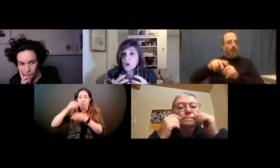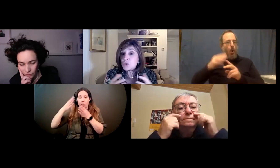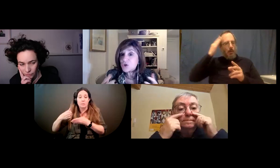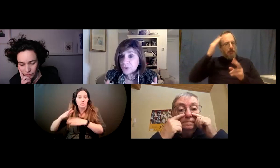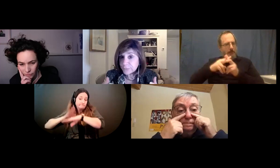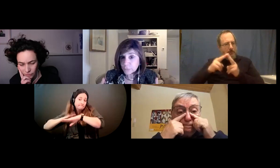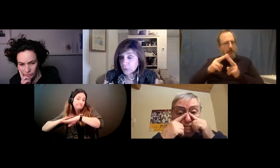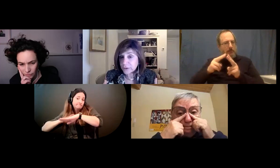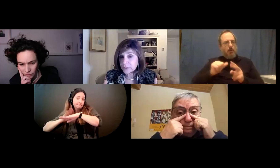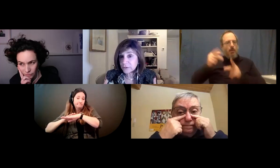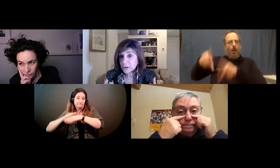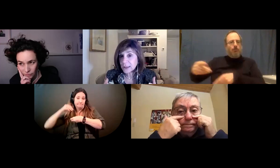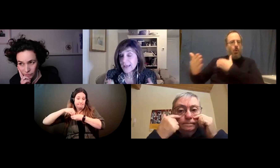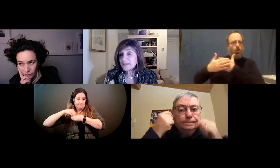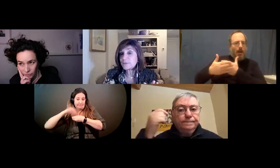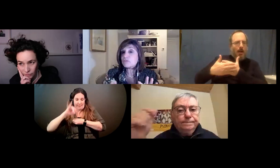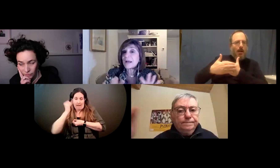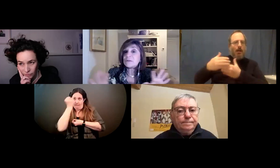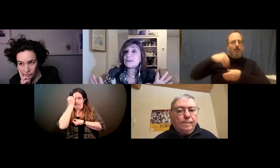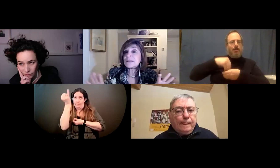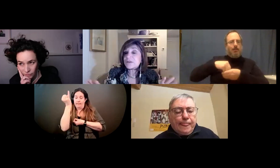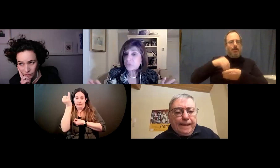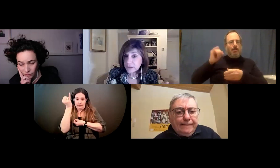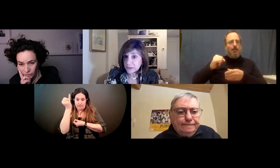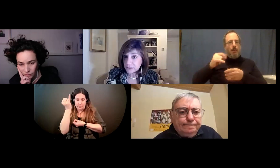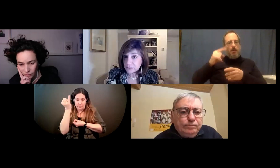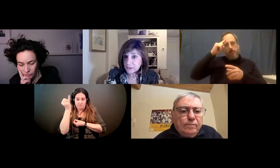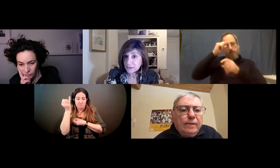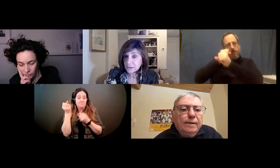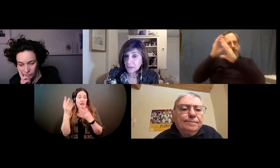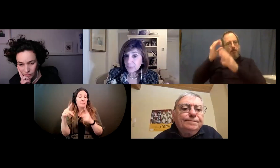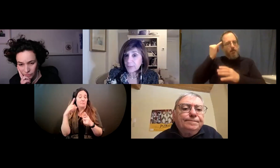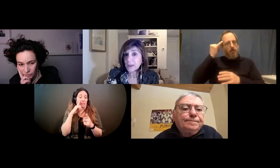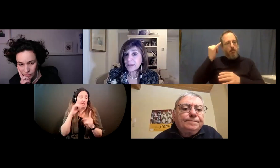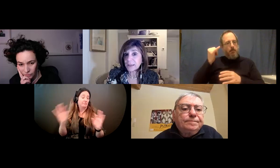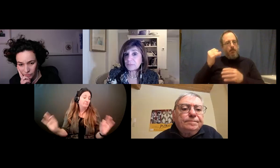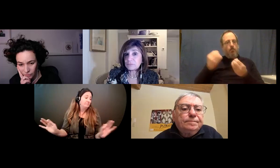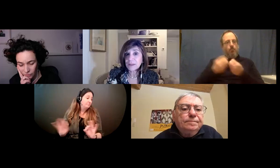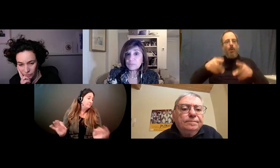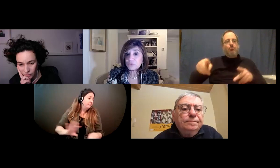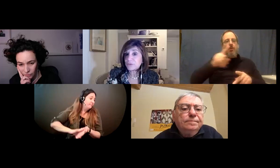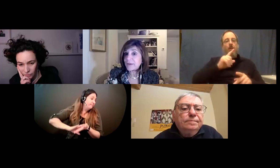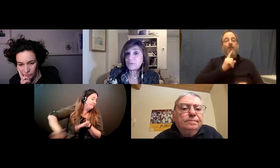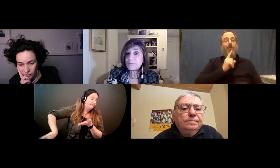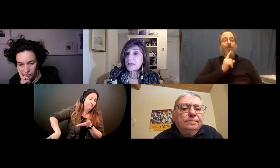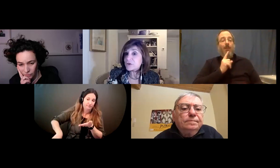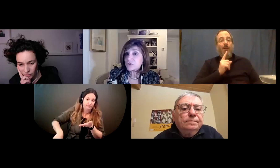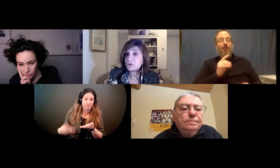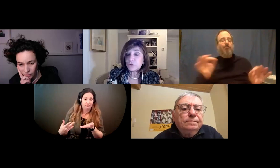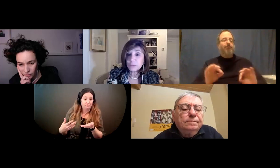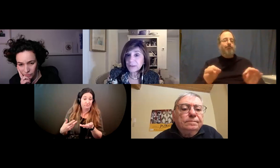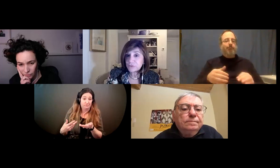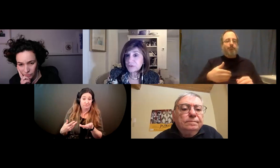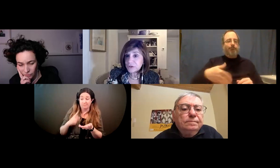that notion of Freud has been roundly discredited by sort of every